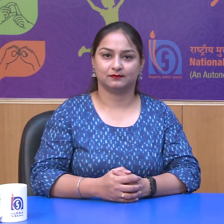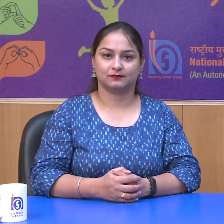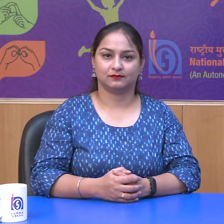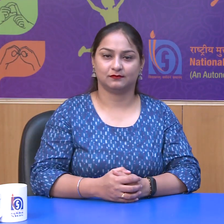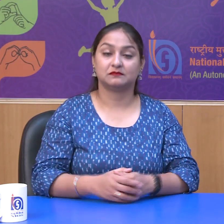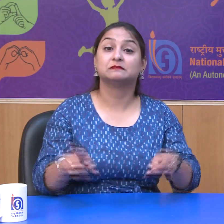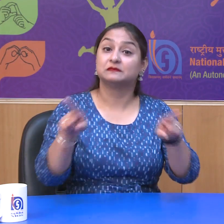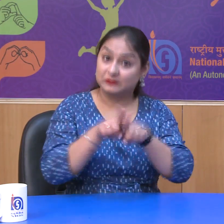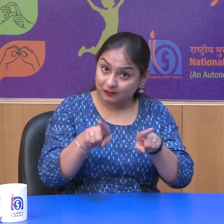Similarly,